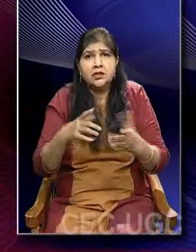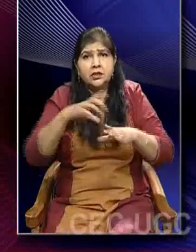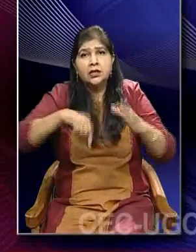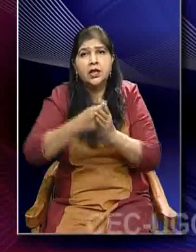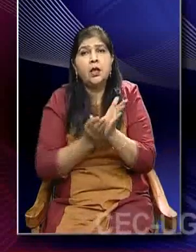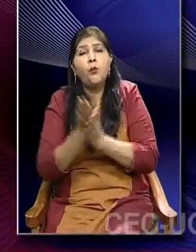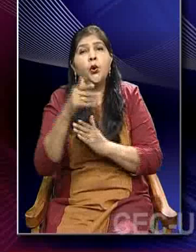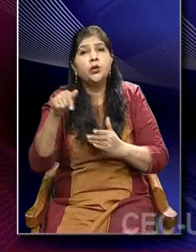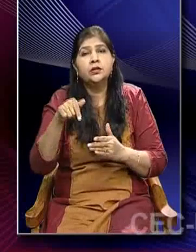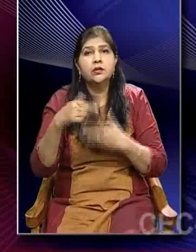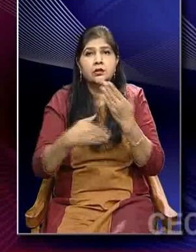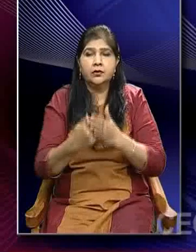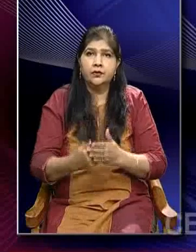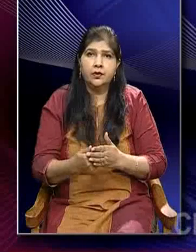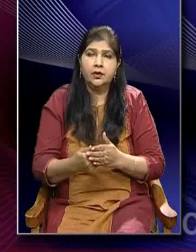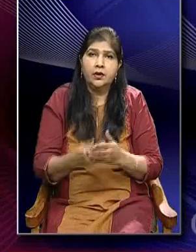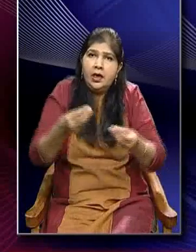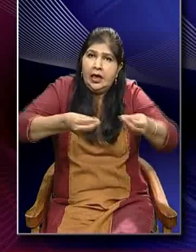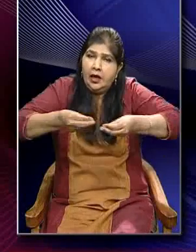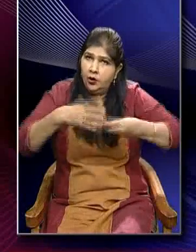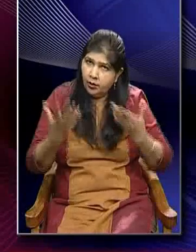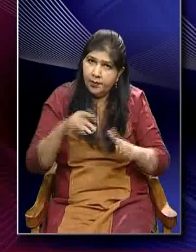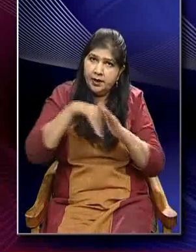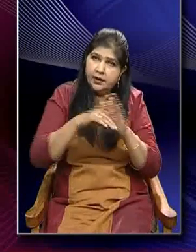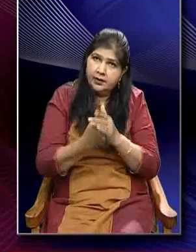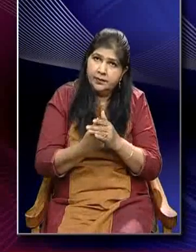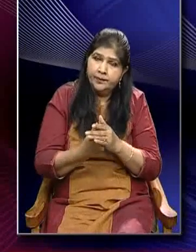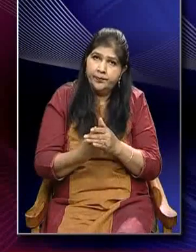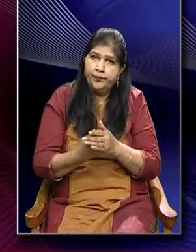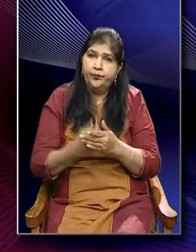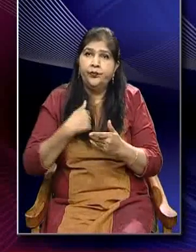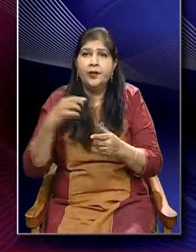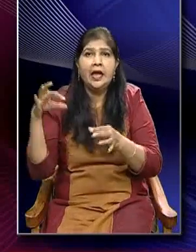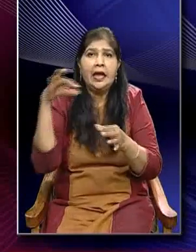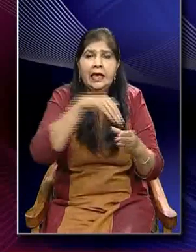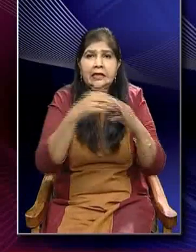the process of economic